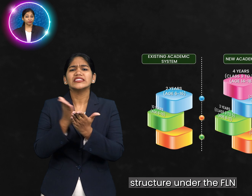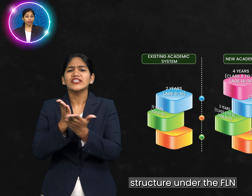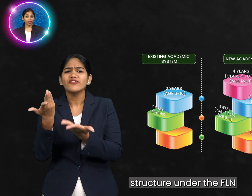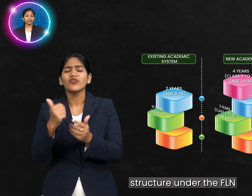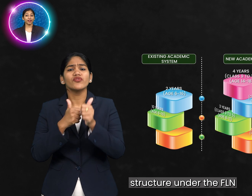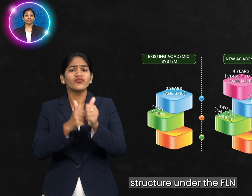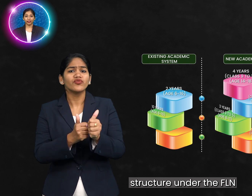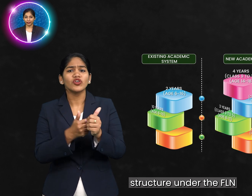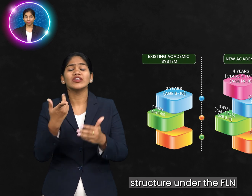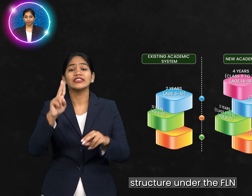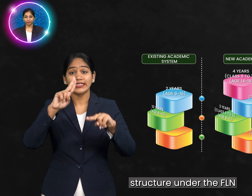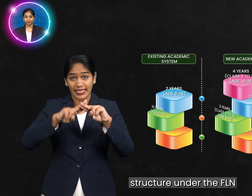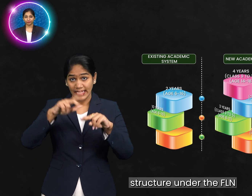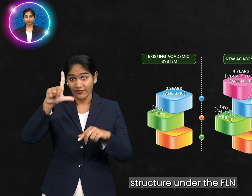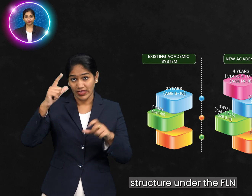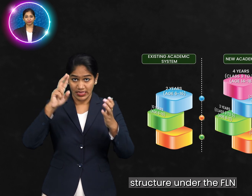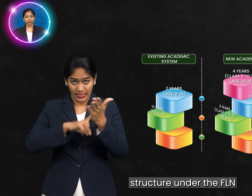Structure under the FLN,